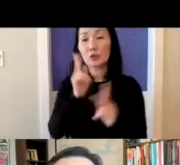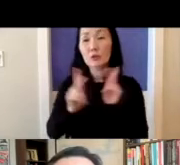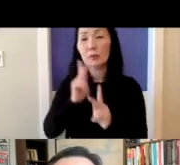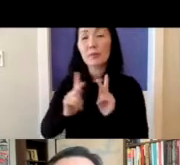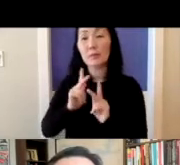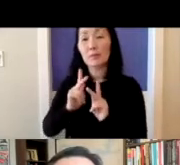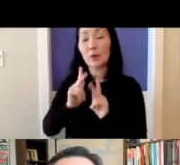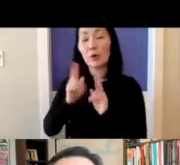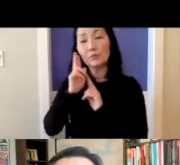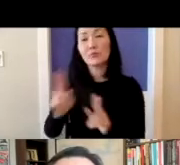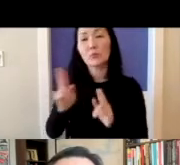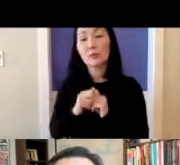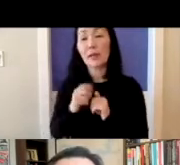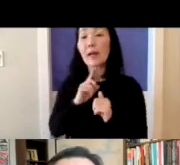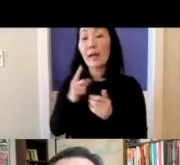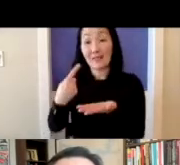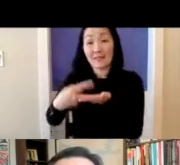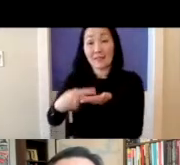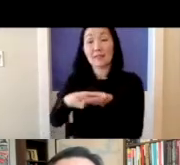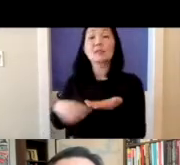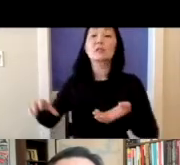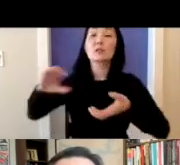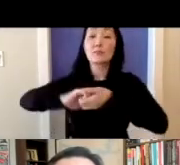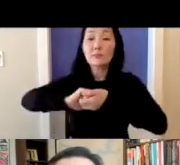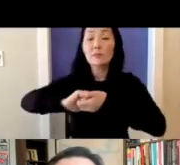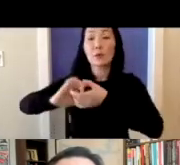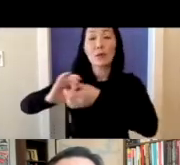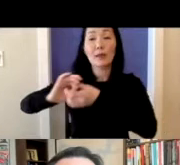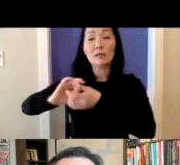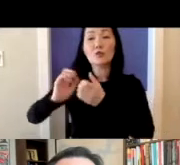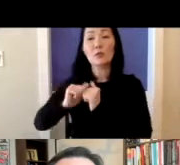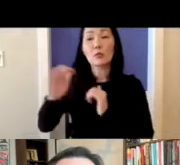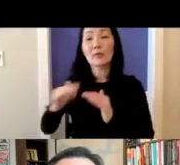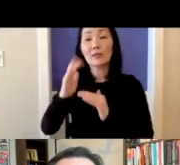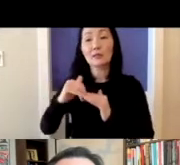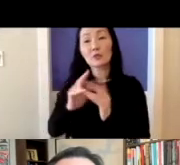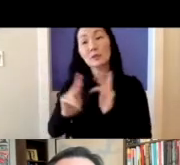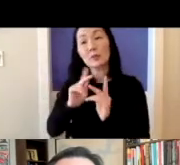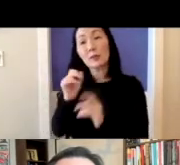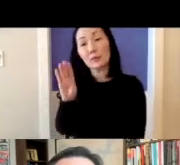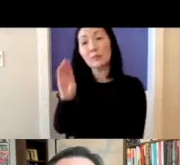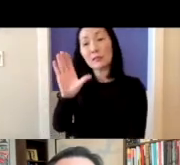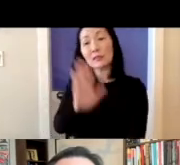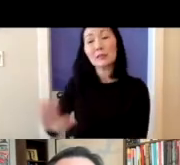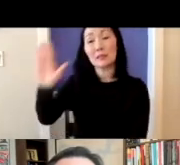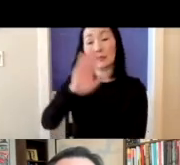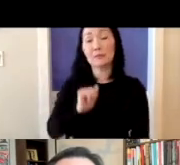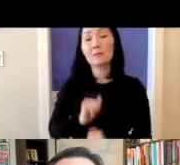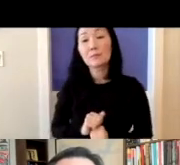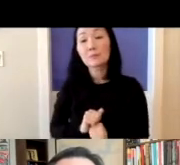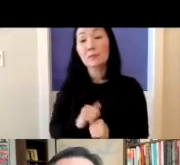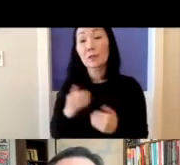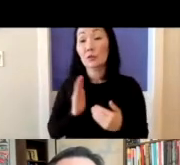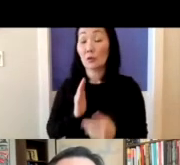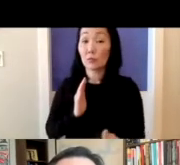relationships that we have with the Indigenous peoples of British Columbia. And I think from that perspective, we move forward to